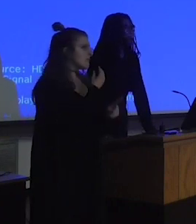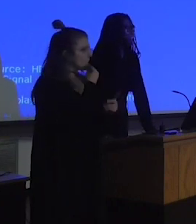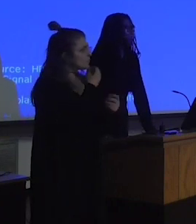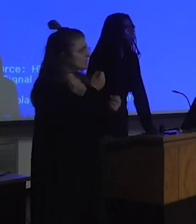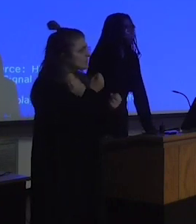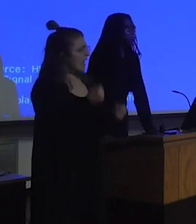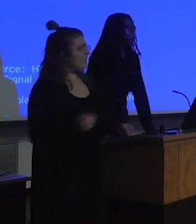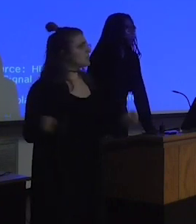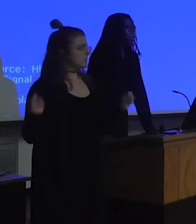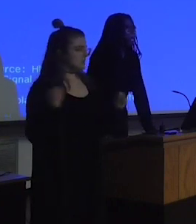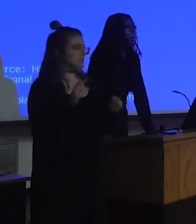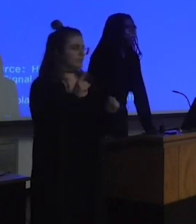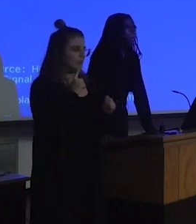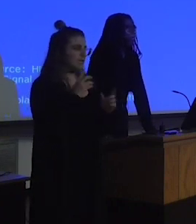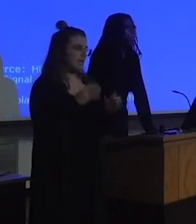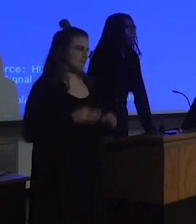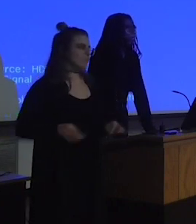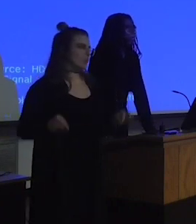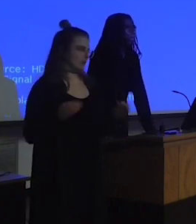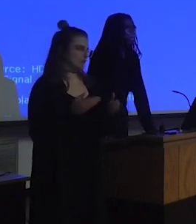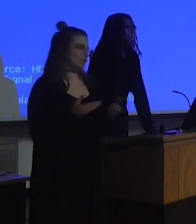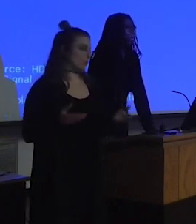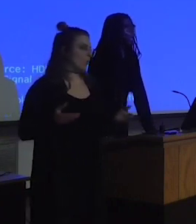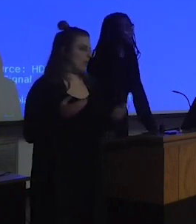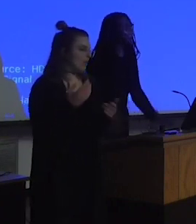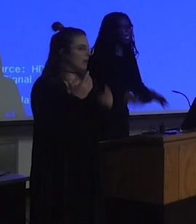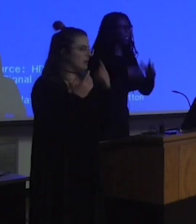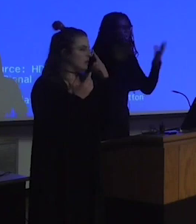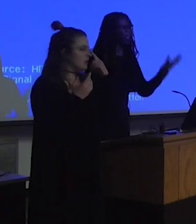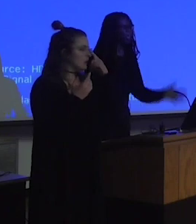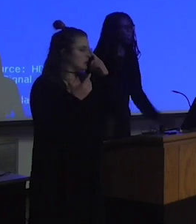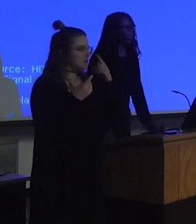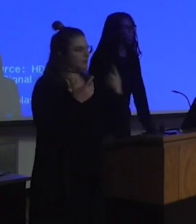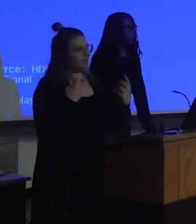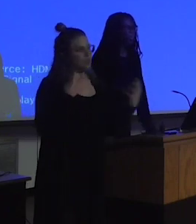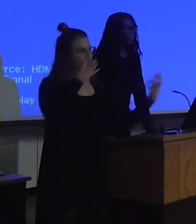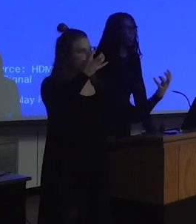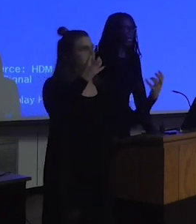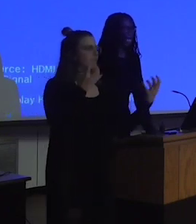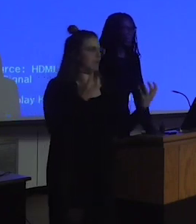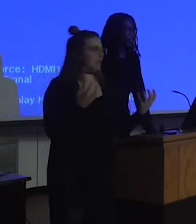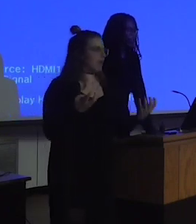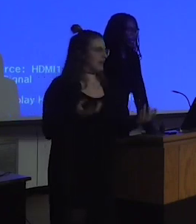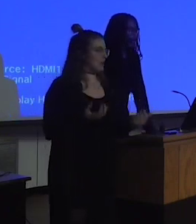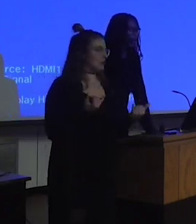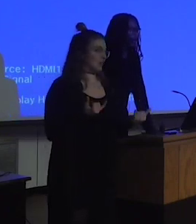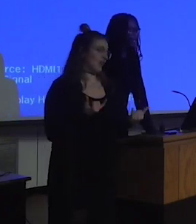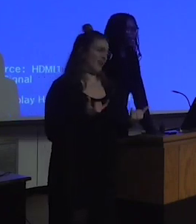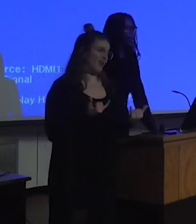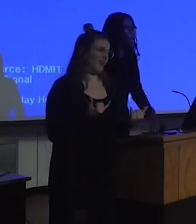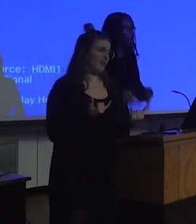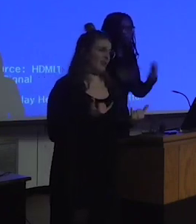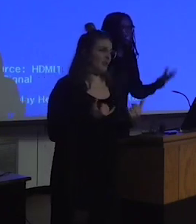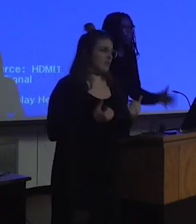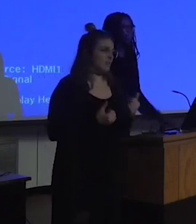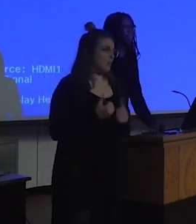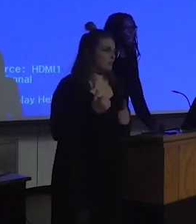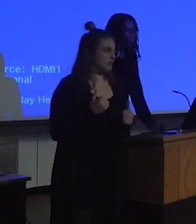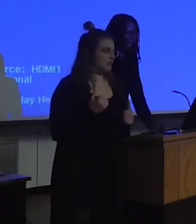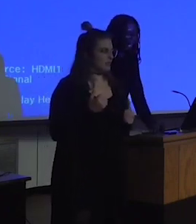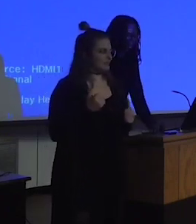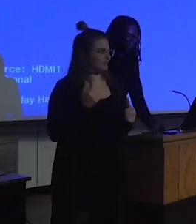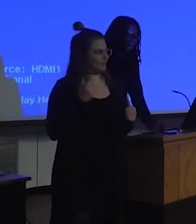it's actually a really important tool. Because if we, like, you know, like, I'm talking to a group of people who, like, I'm assuming are, like, largely